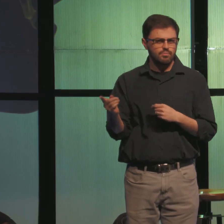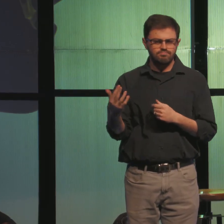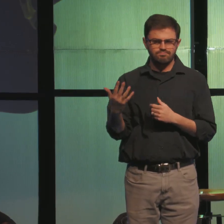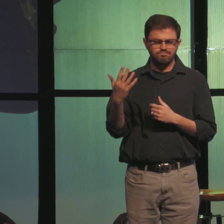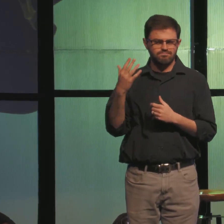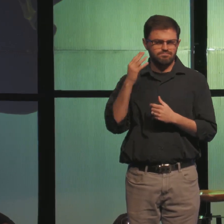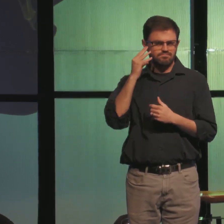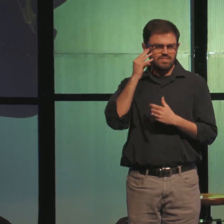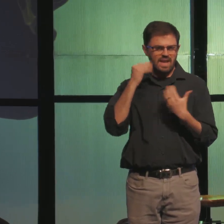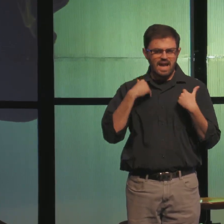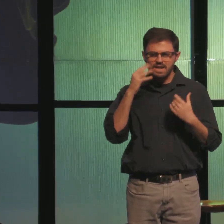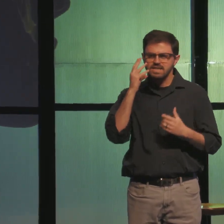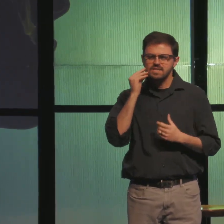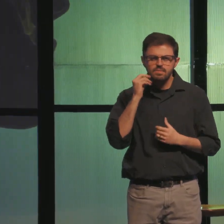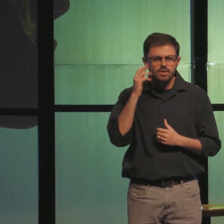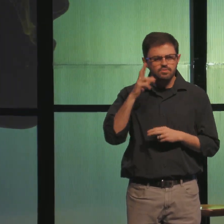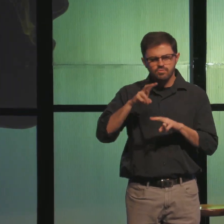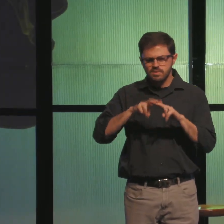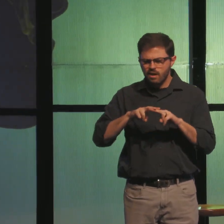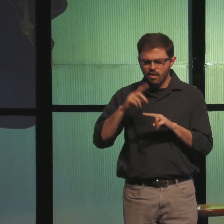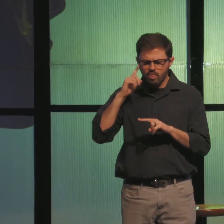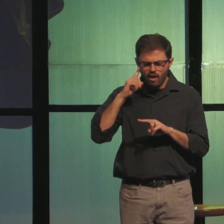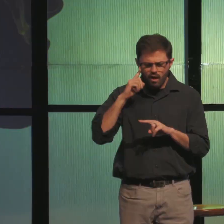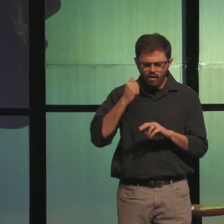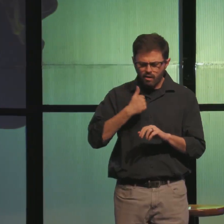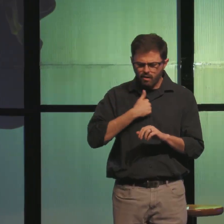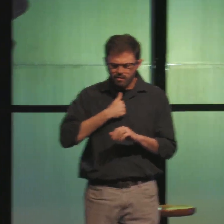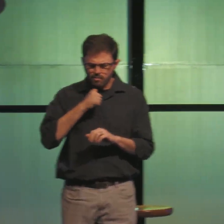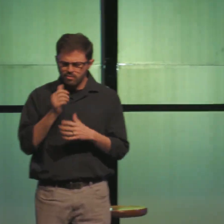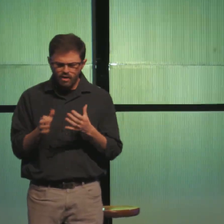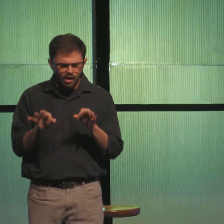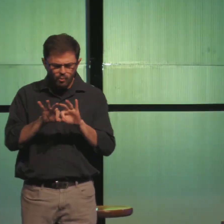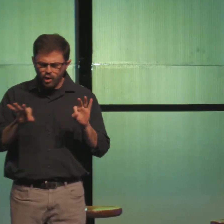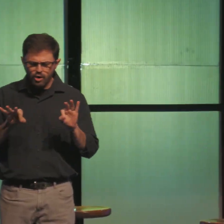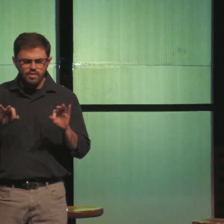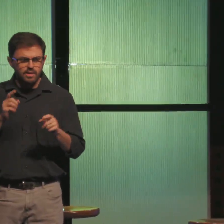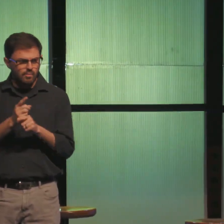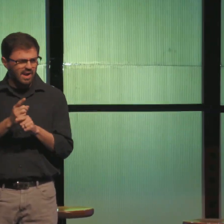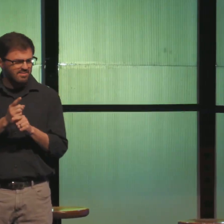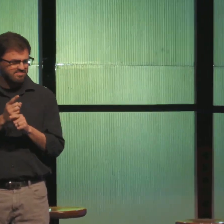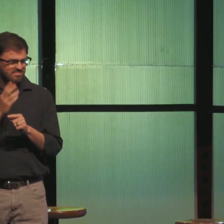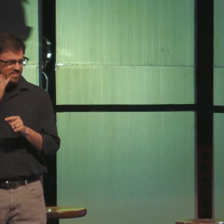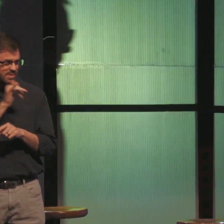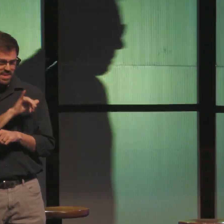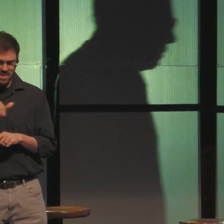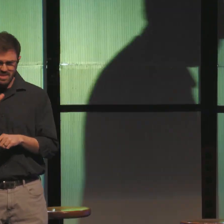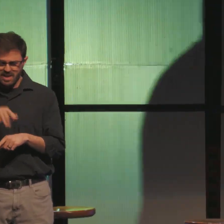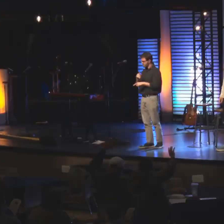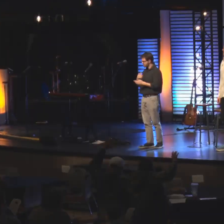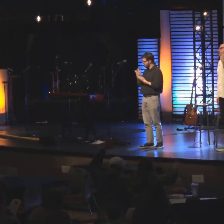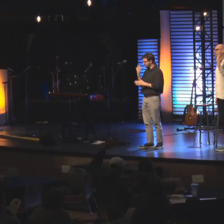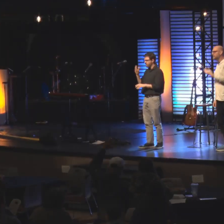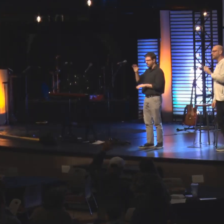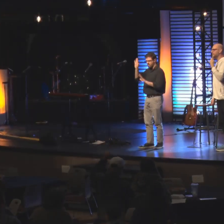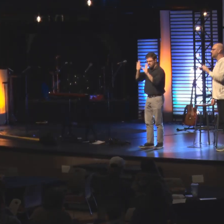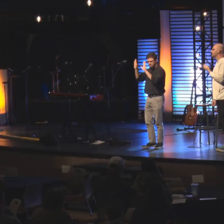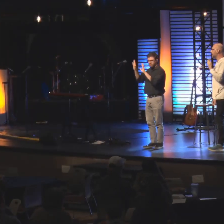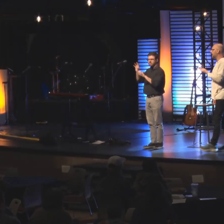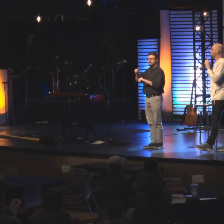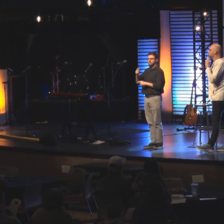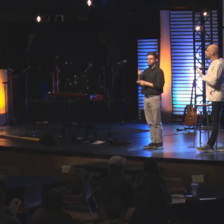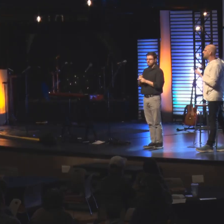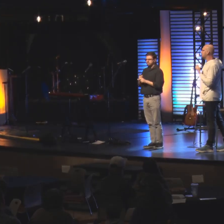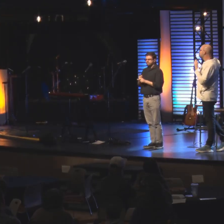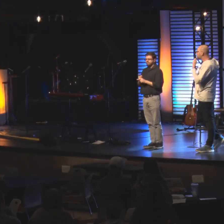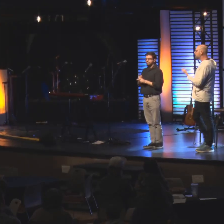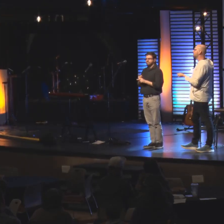an experience, you sat in a space and said, I'm not worthy? Anybody ever have that feeling, right? I'm not worthy. This is